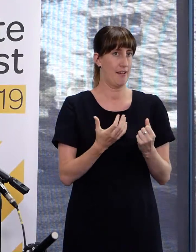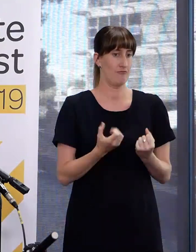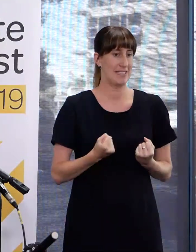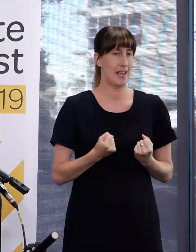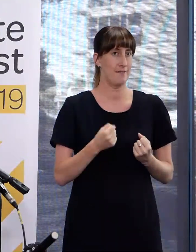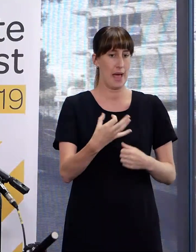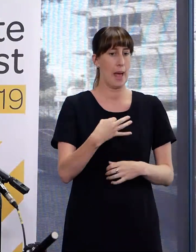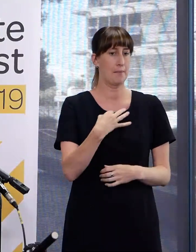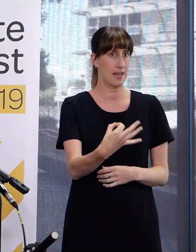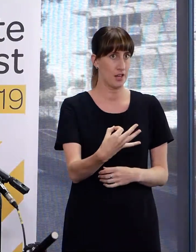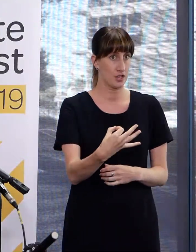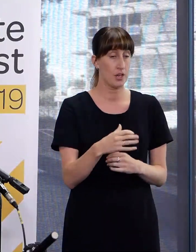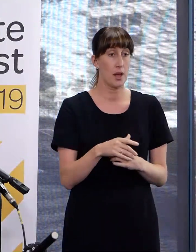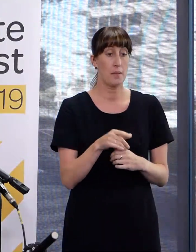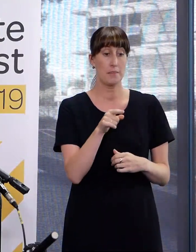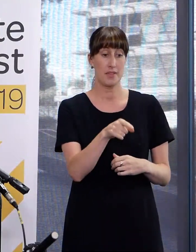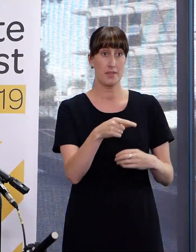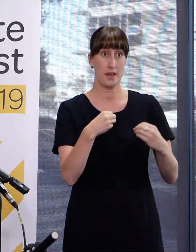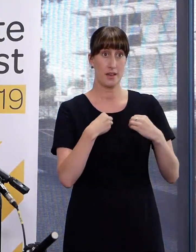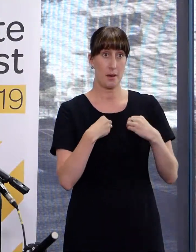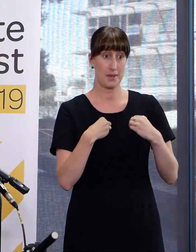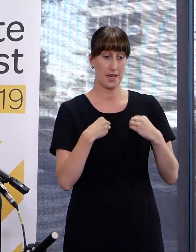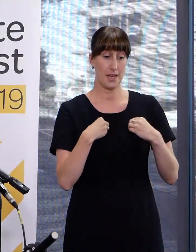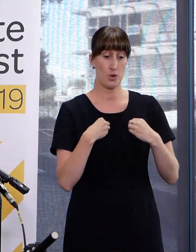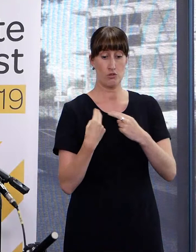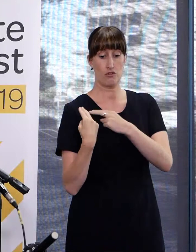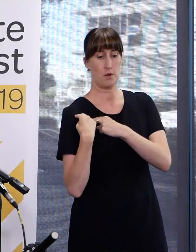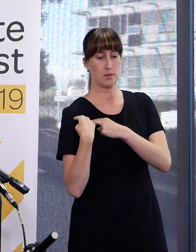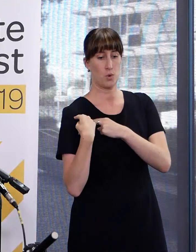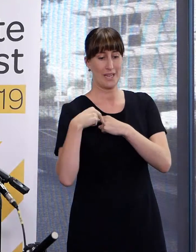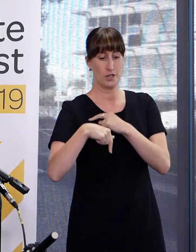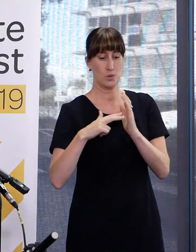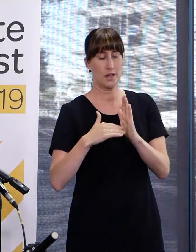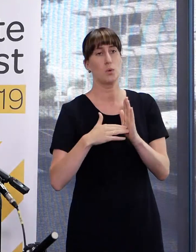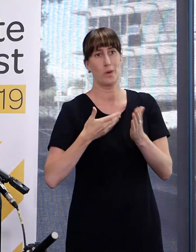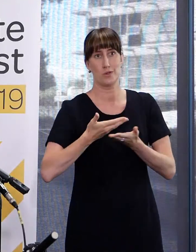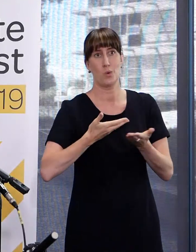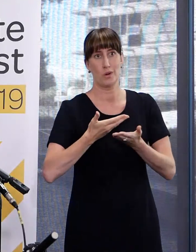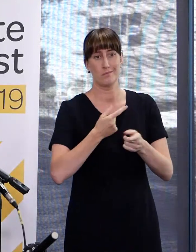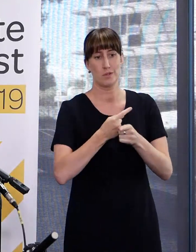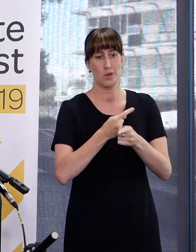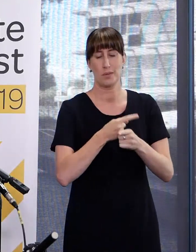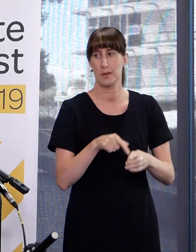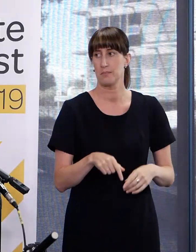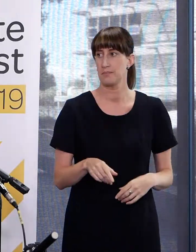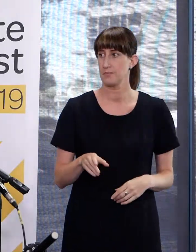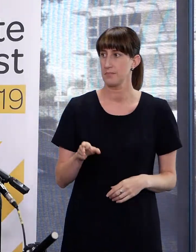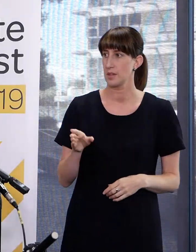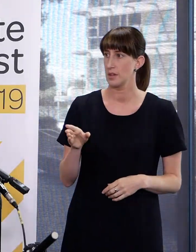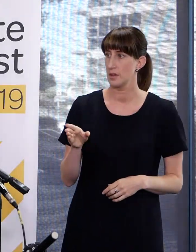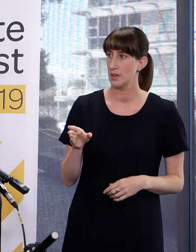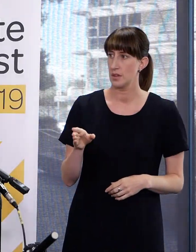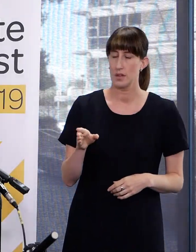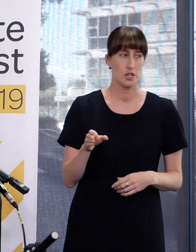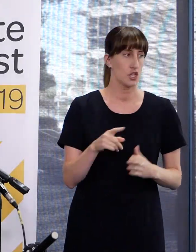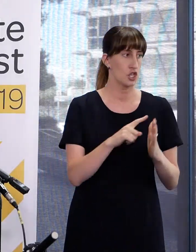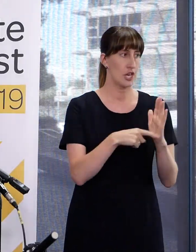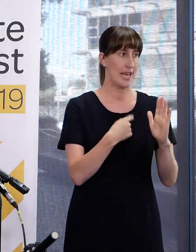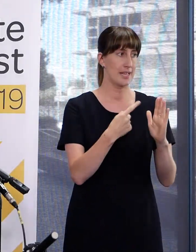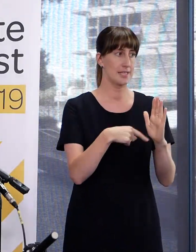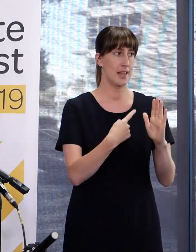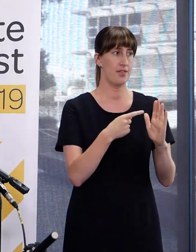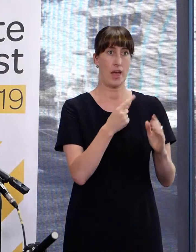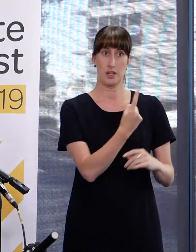company that's responsible for Novavax in New Zealand. You're the only one with 1 jab, right? That's right. Yes.